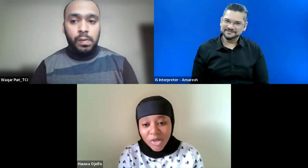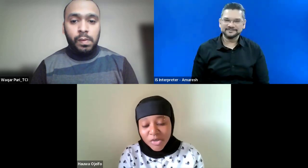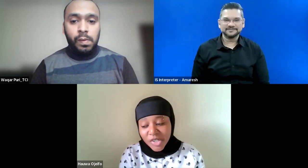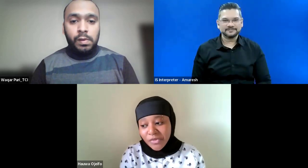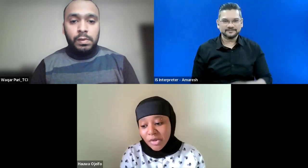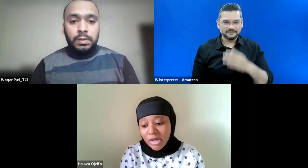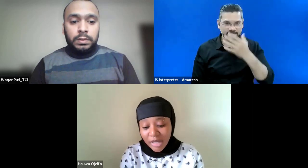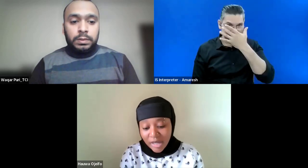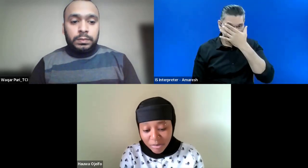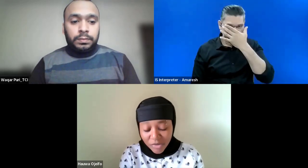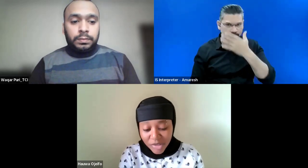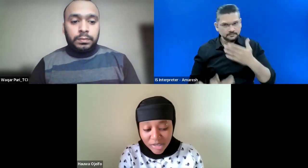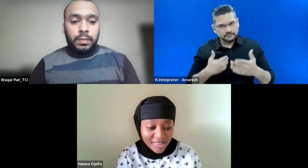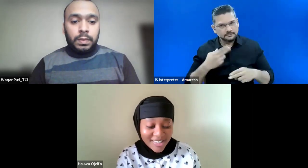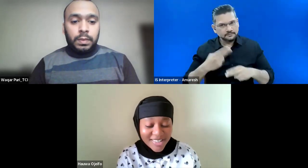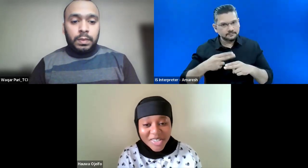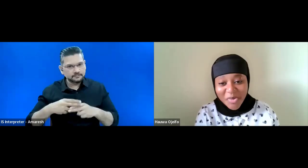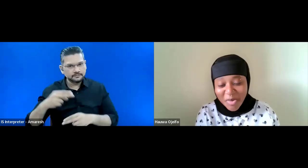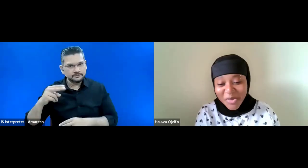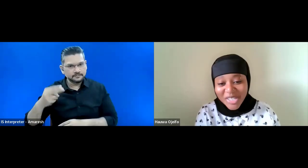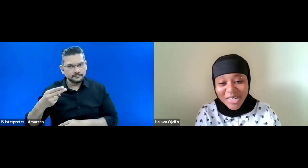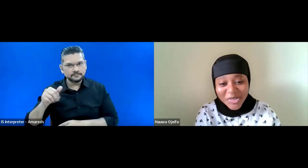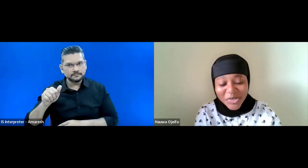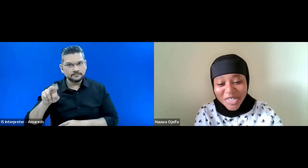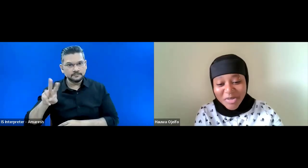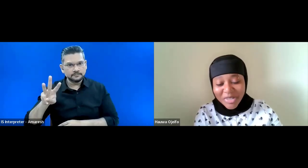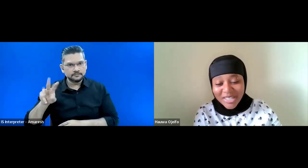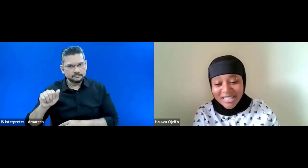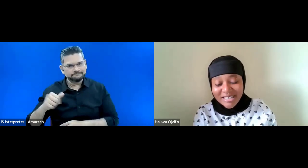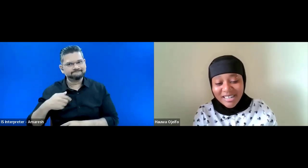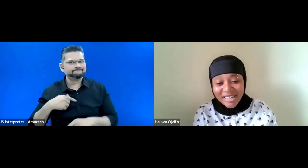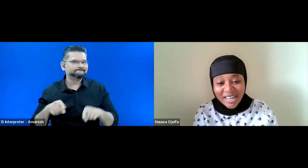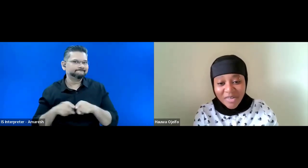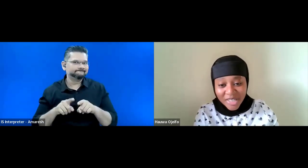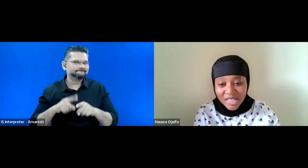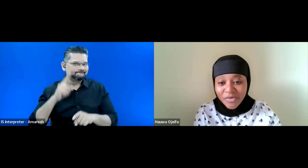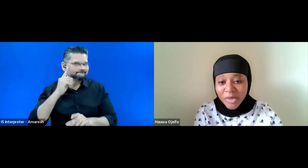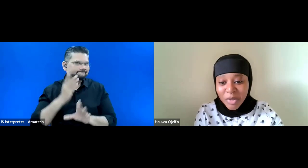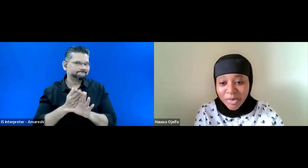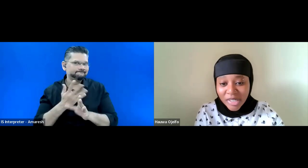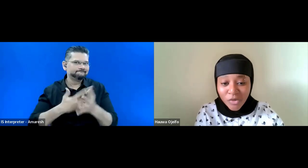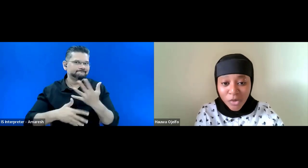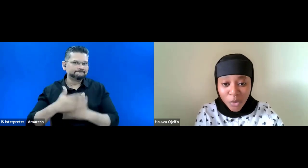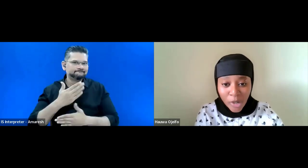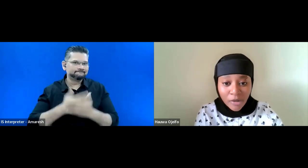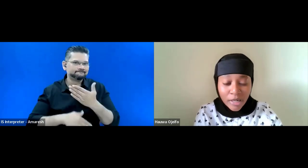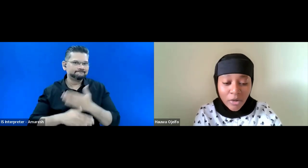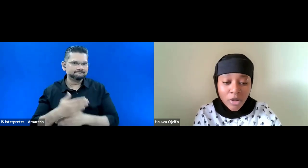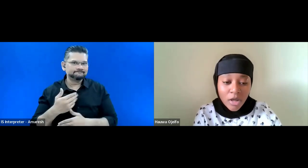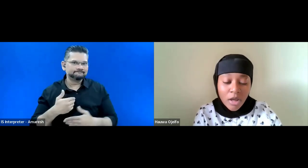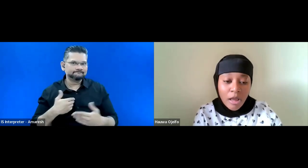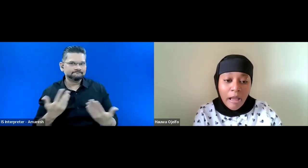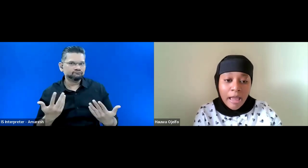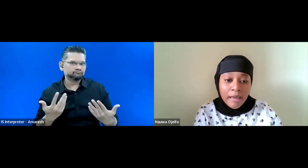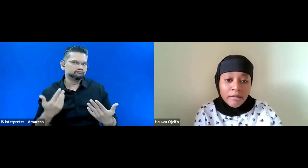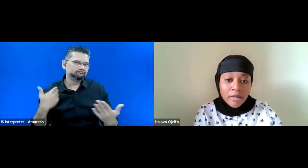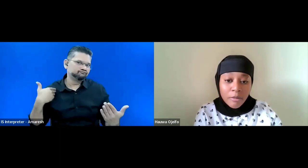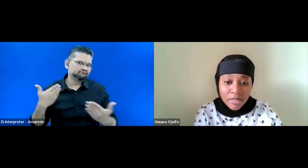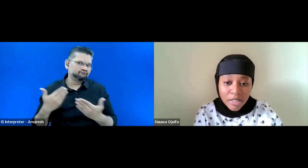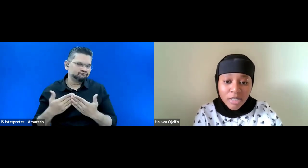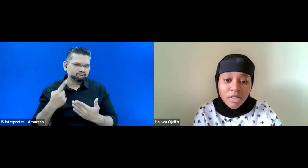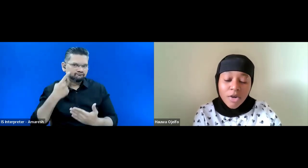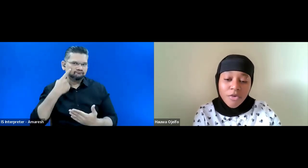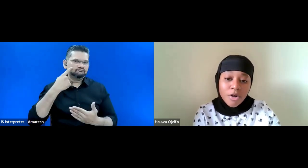My name is Hawa Ojefo. I am definitely a woman with a psychosocial disability. I have identified publicly for a while now.